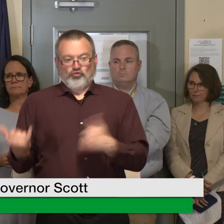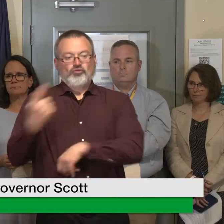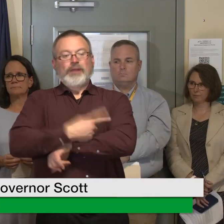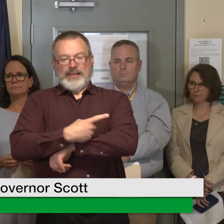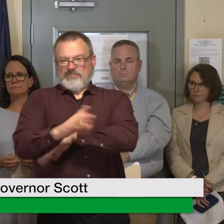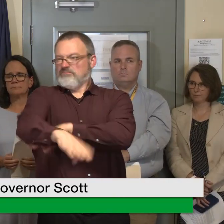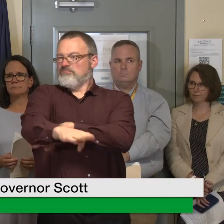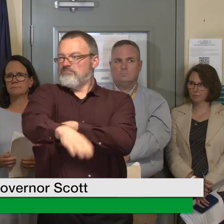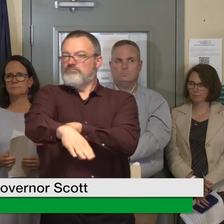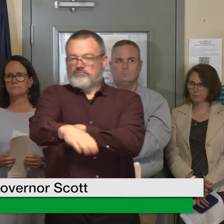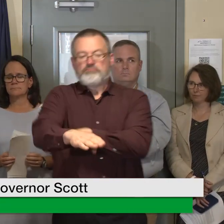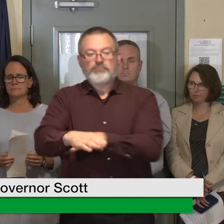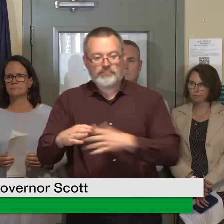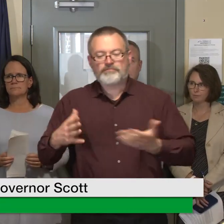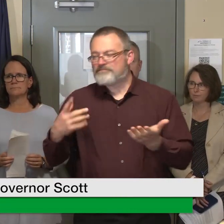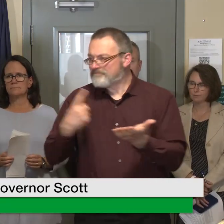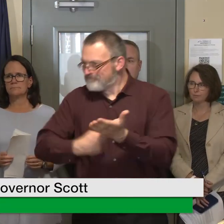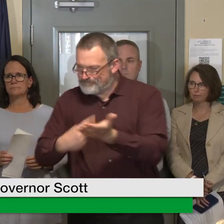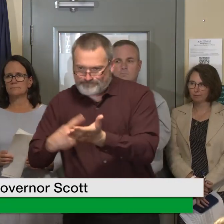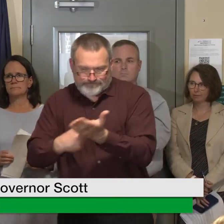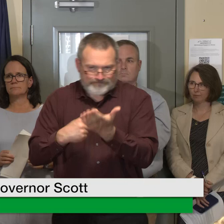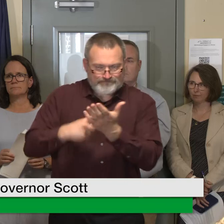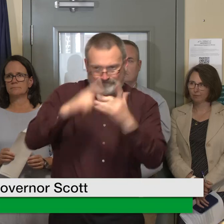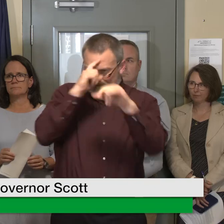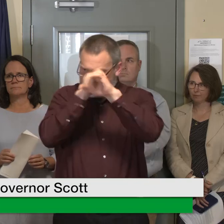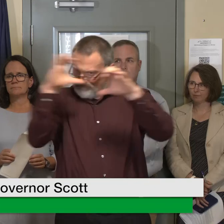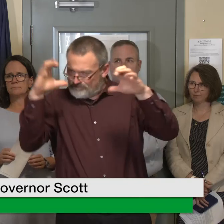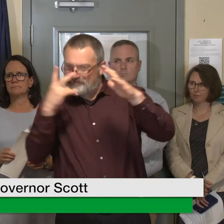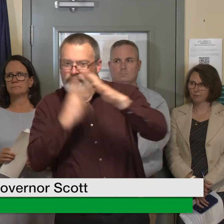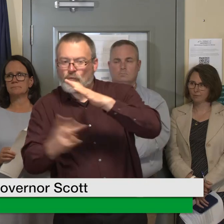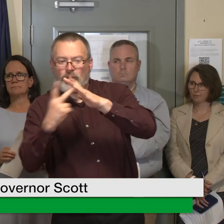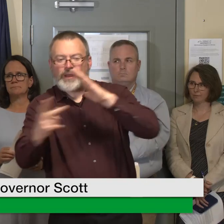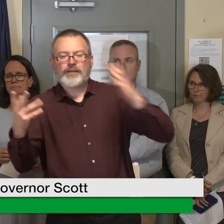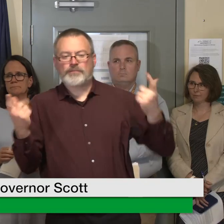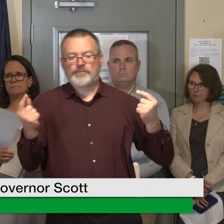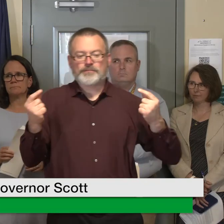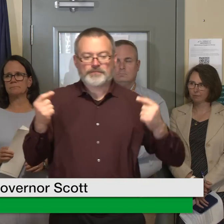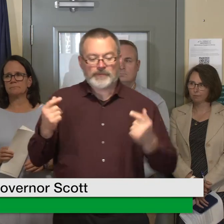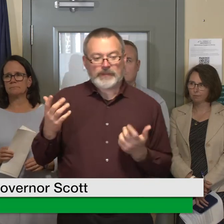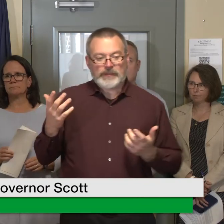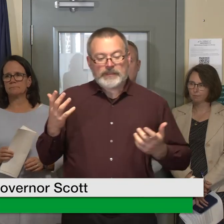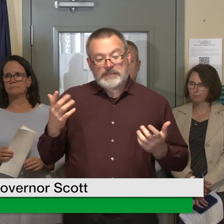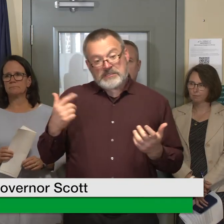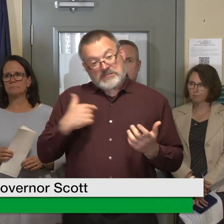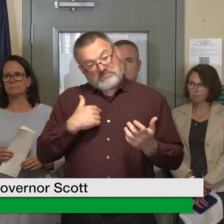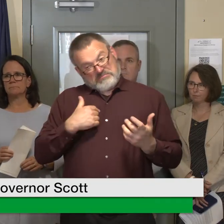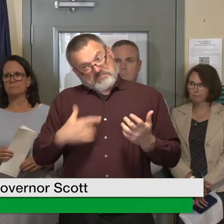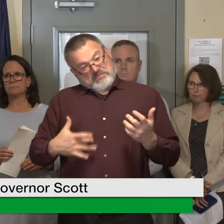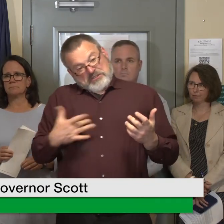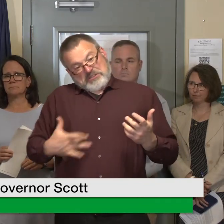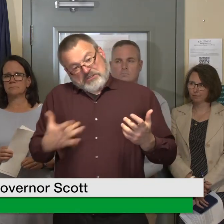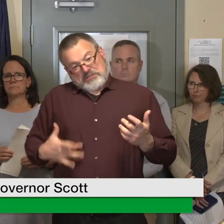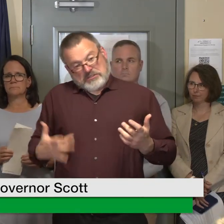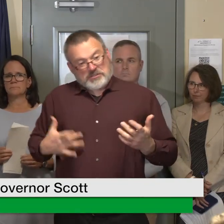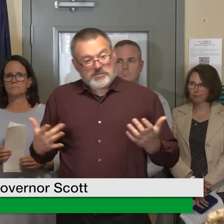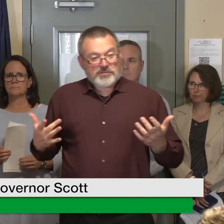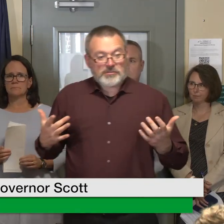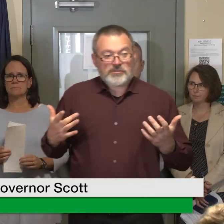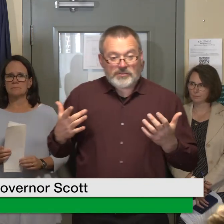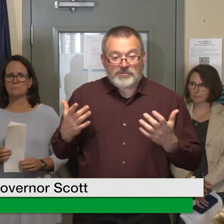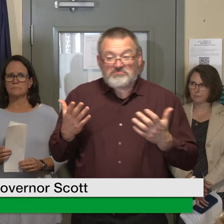to see where we're going to end up for this year. But I would expect there may be some surplus